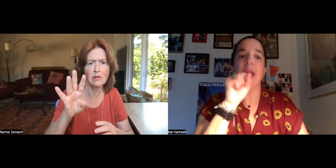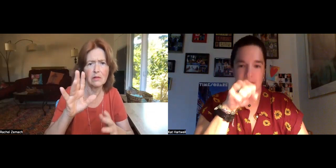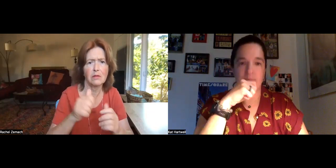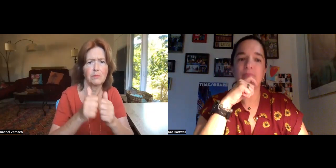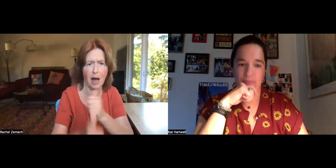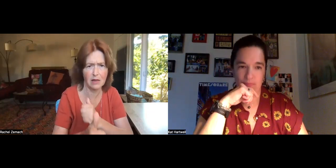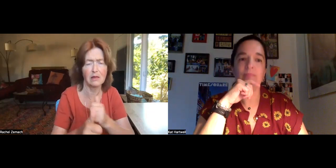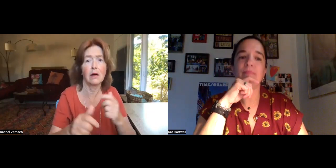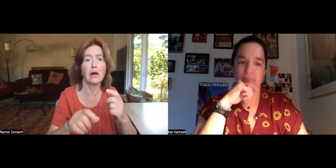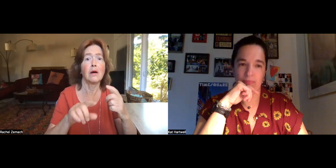Next.